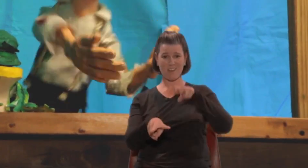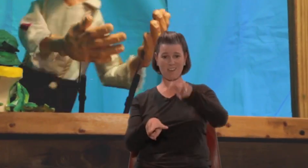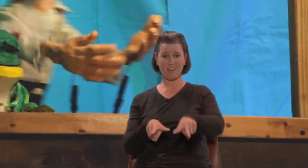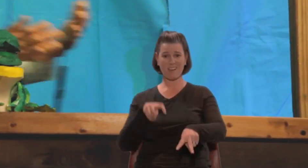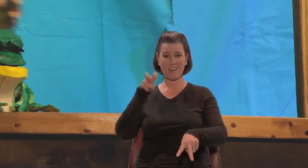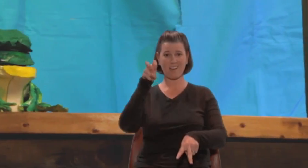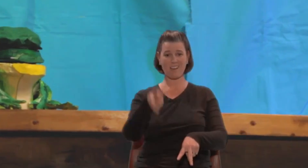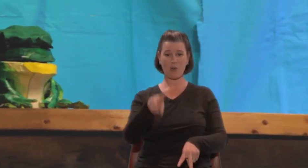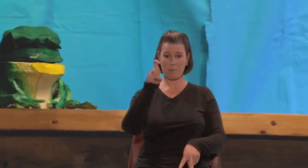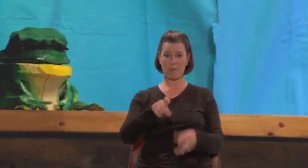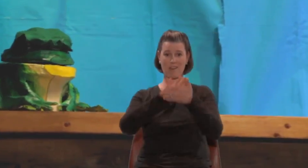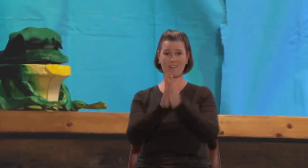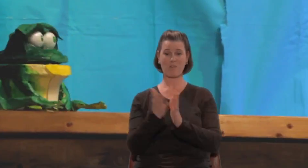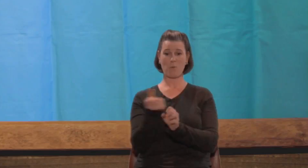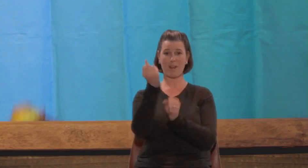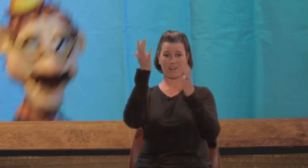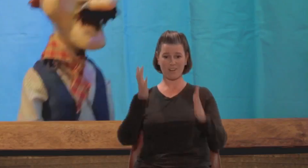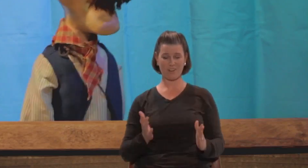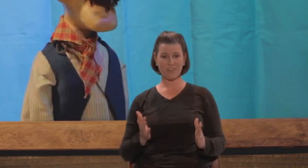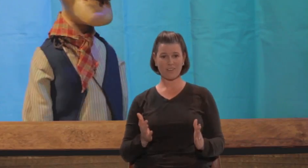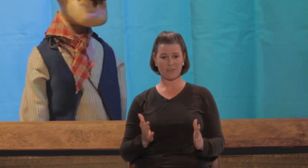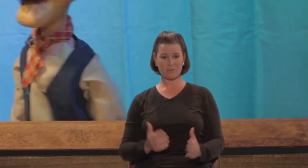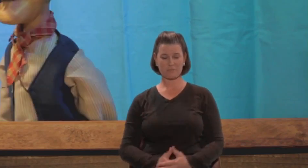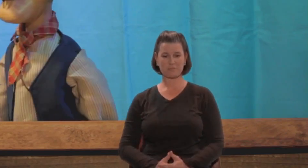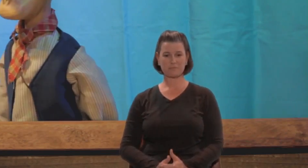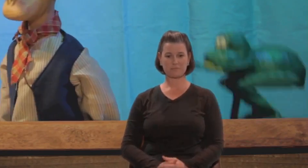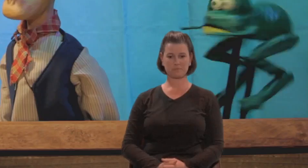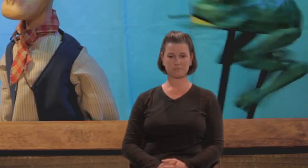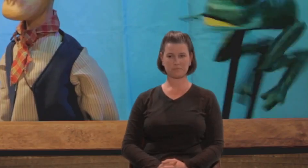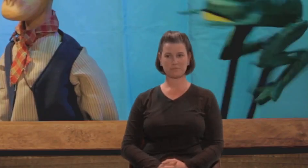You better be the winner.